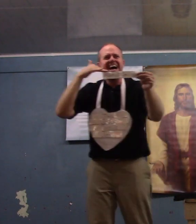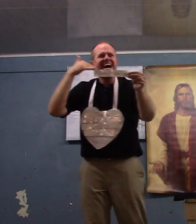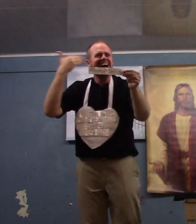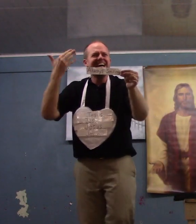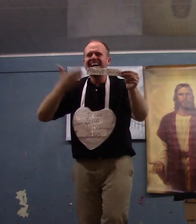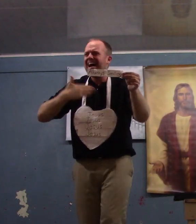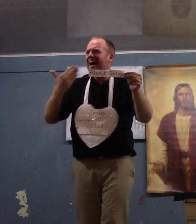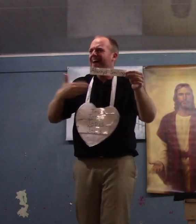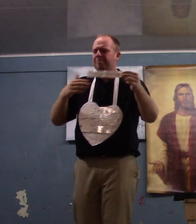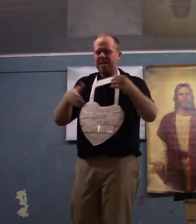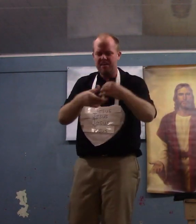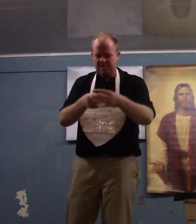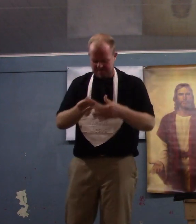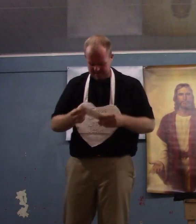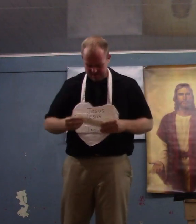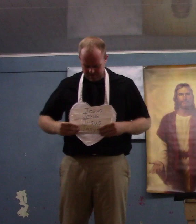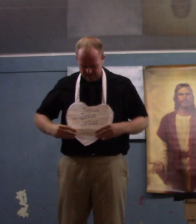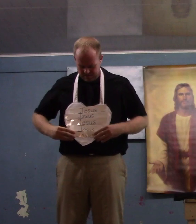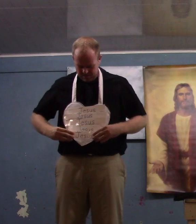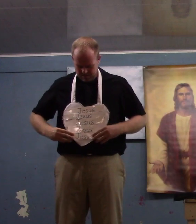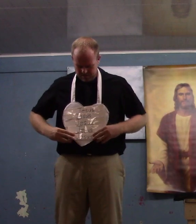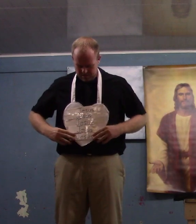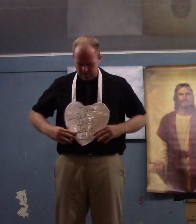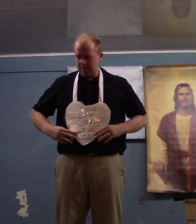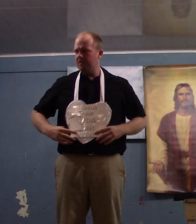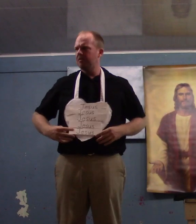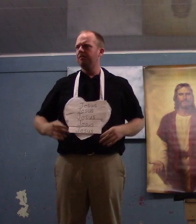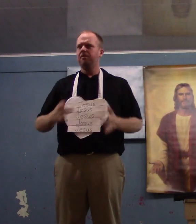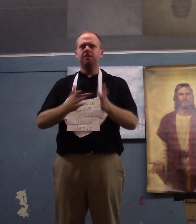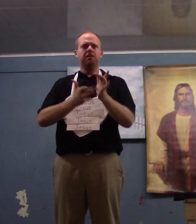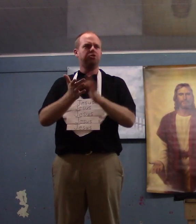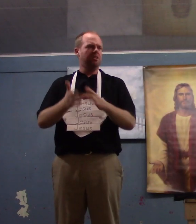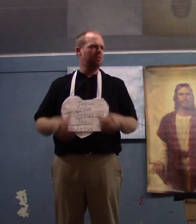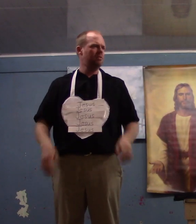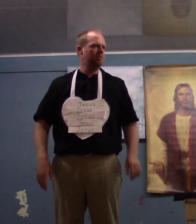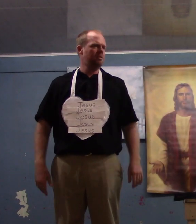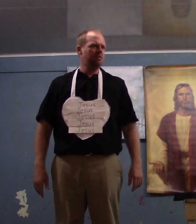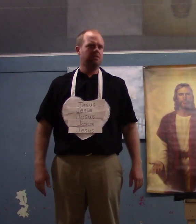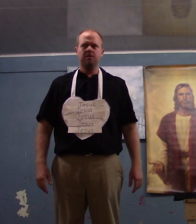Always smiling and being happy, but the difference is Jesus.